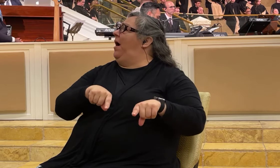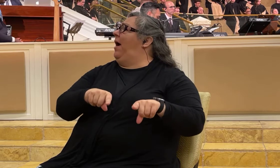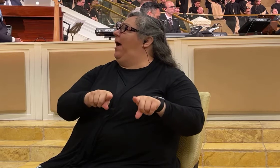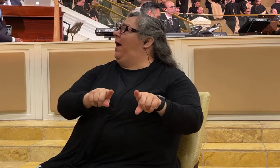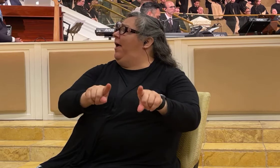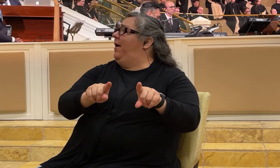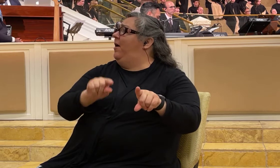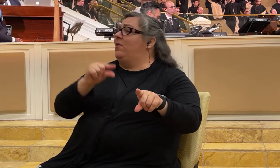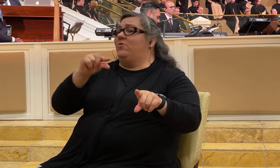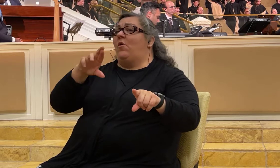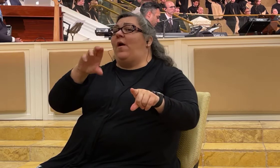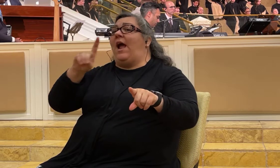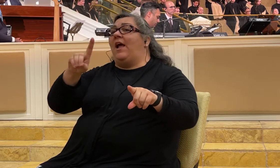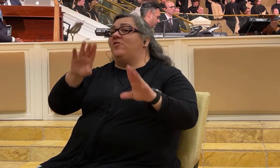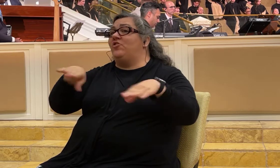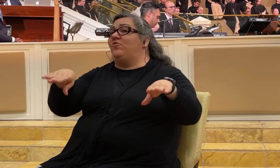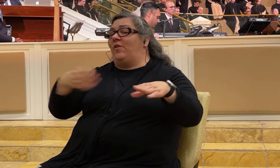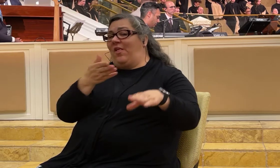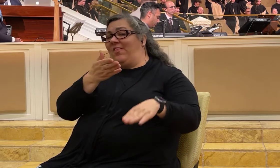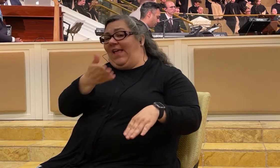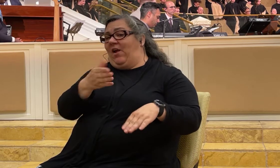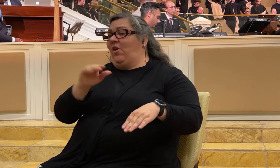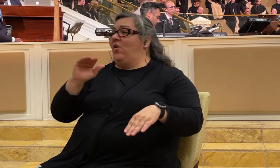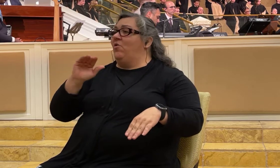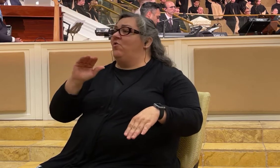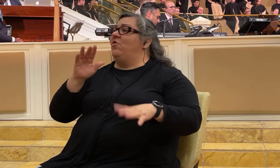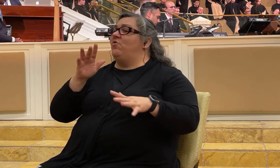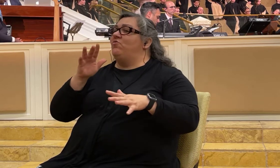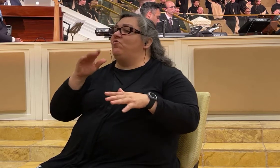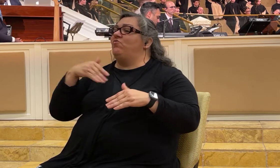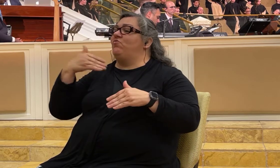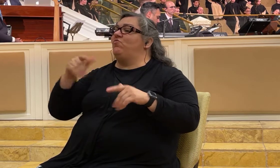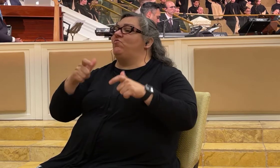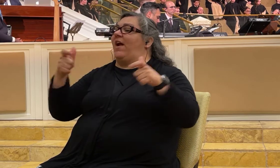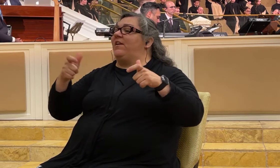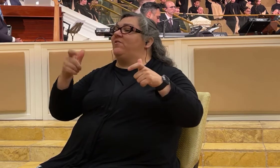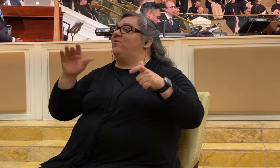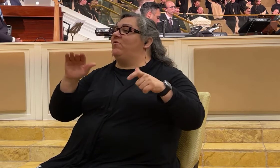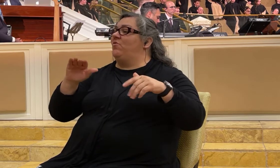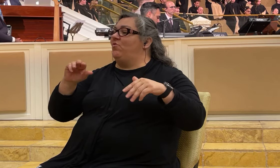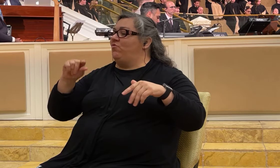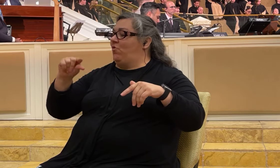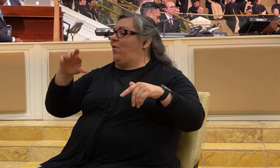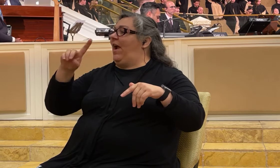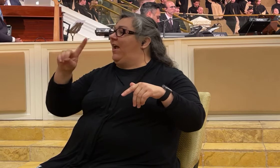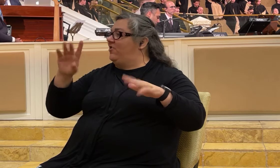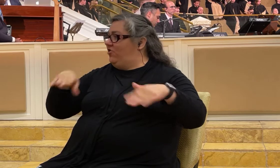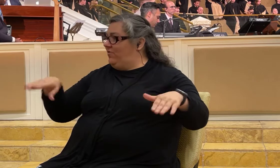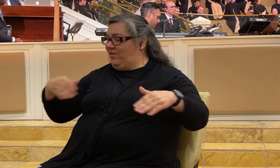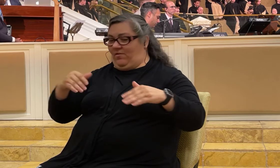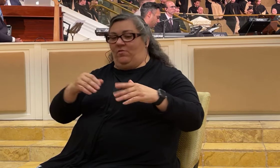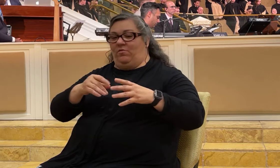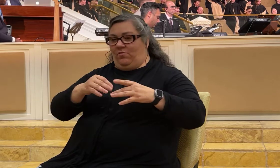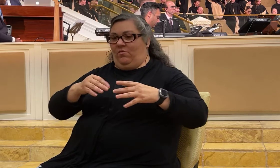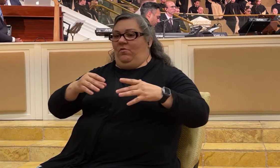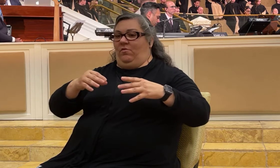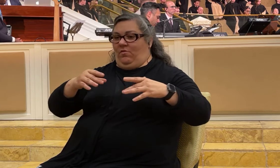His grandkids are there. His great-grandkids are there. They all crop and grow